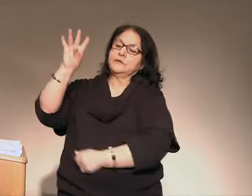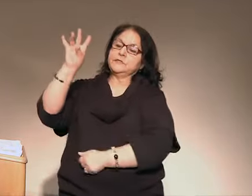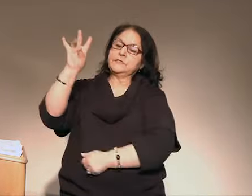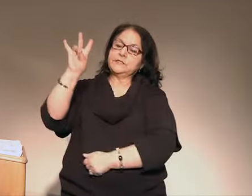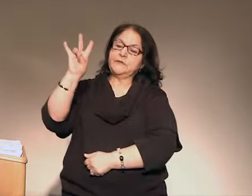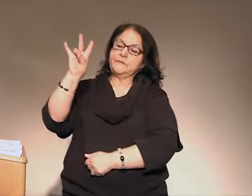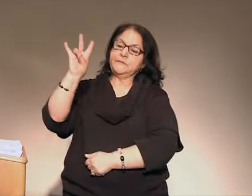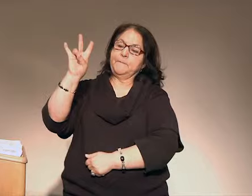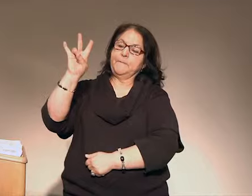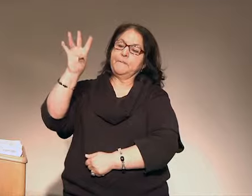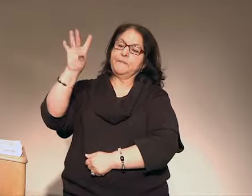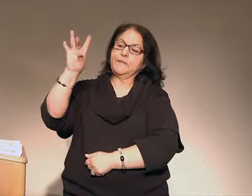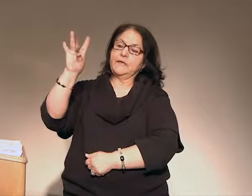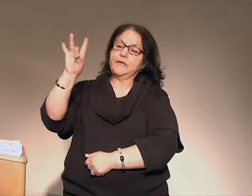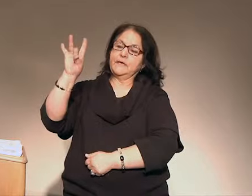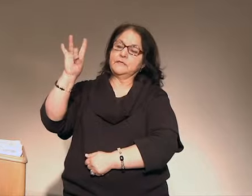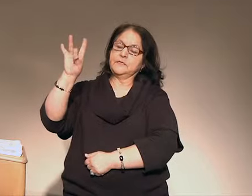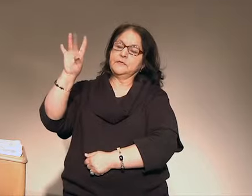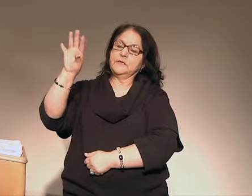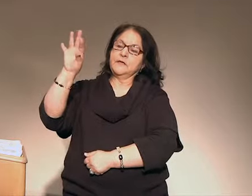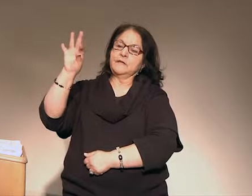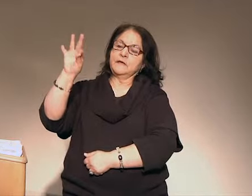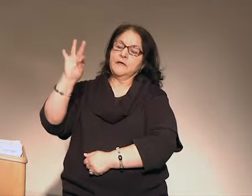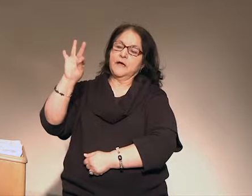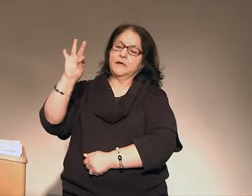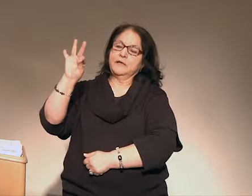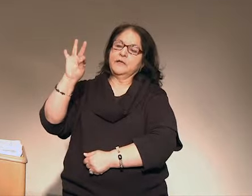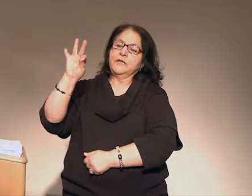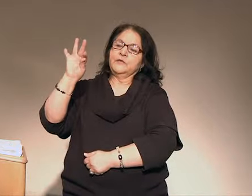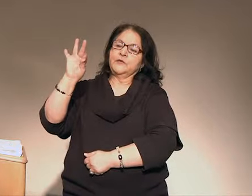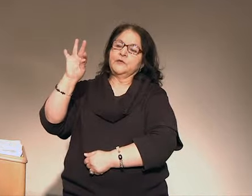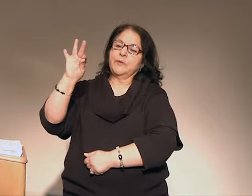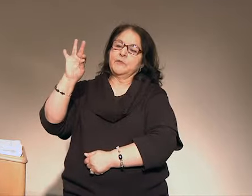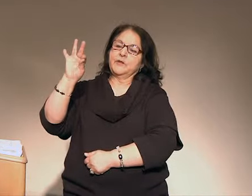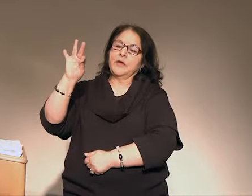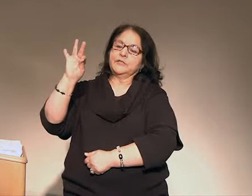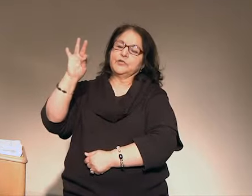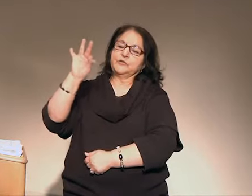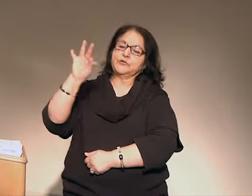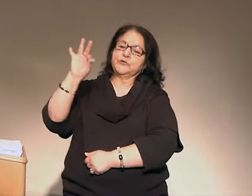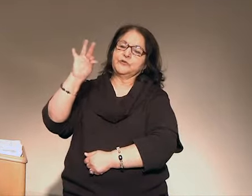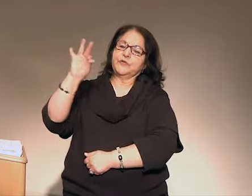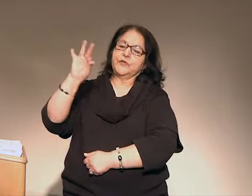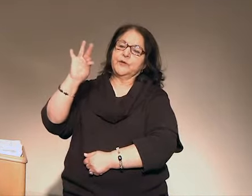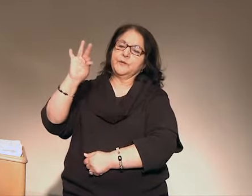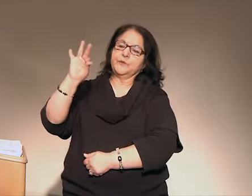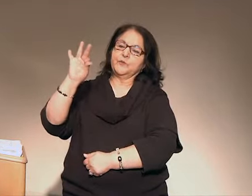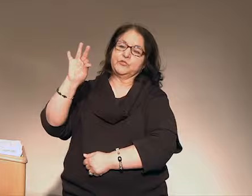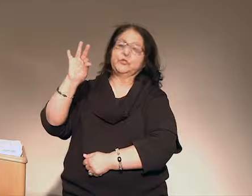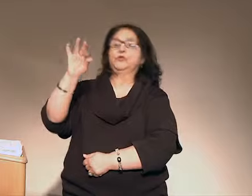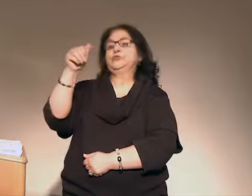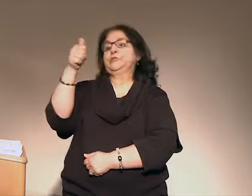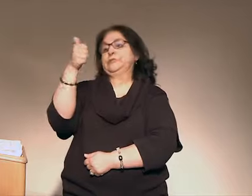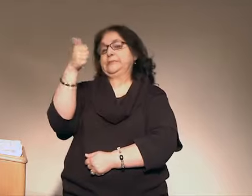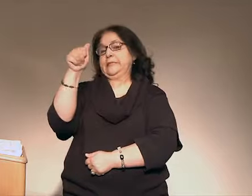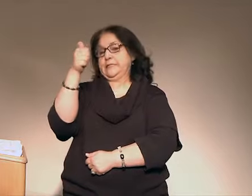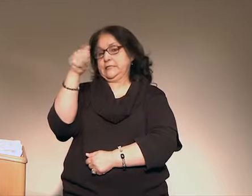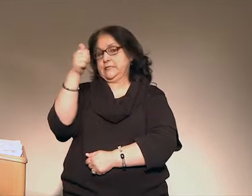then 7, then 8, and then 9. If you can remember, the 9 is closer here to the thumb, which is closer to the